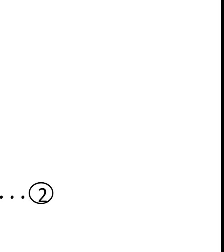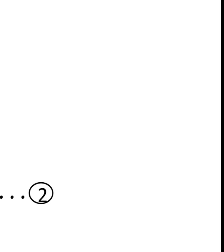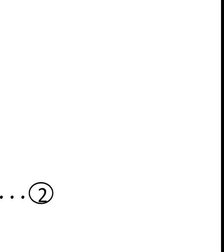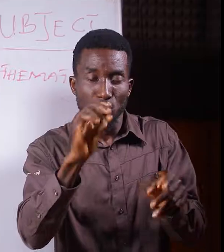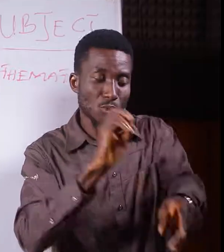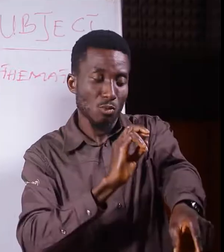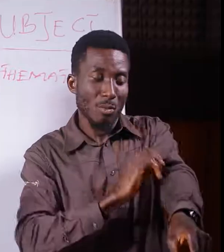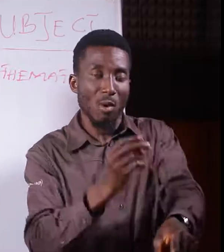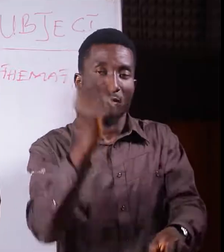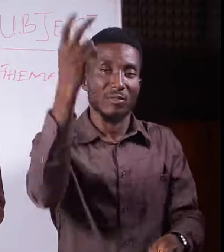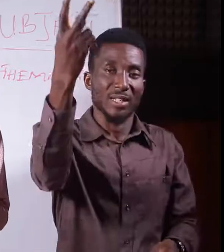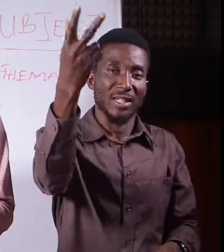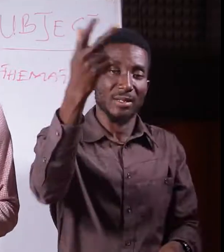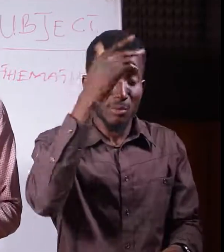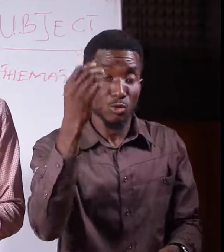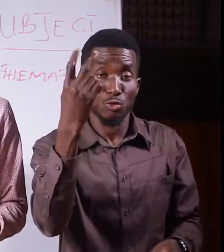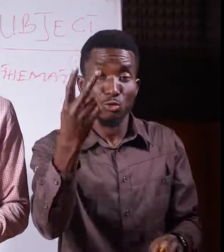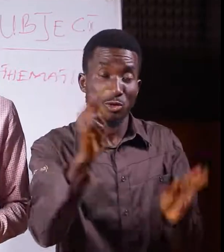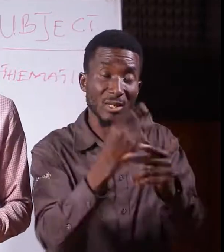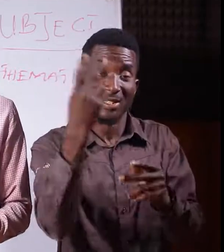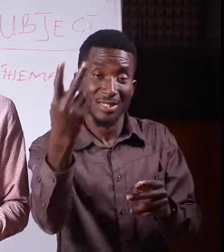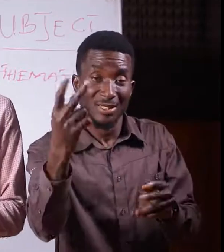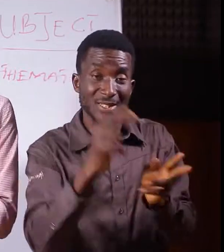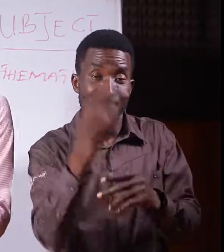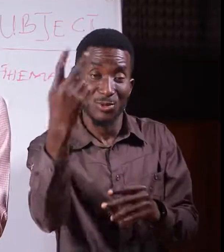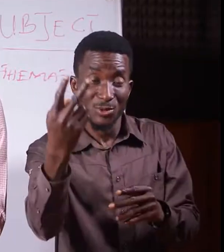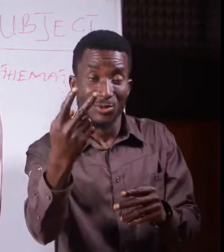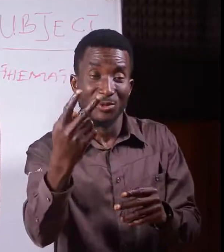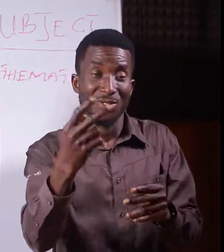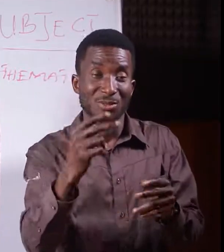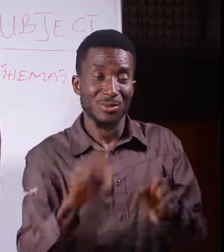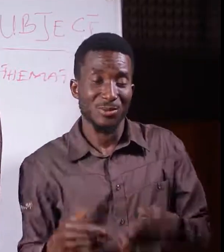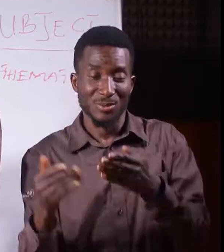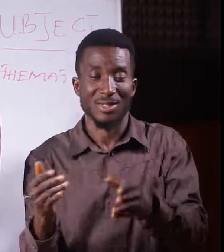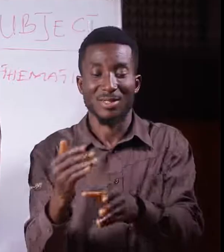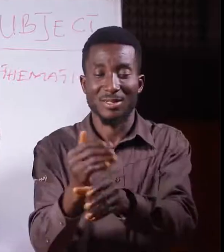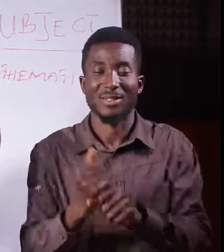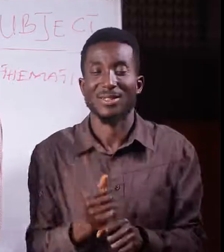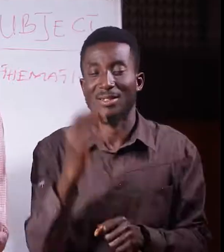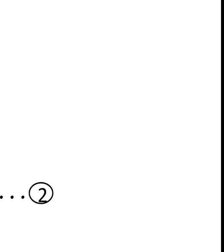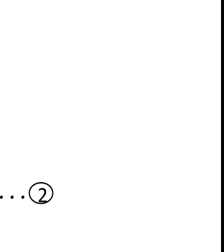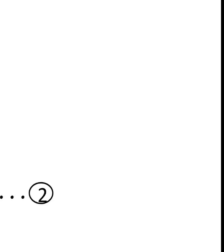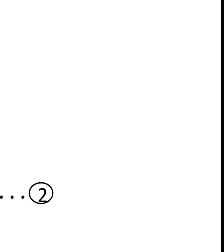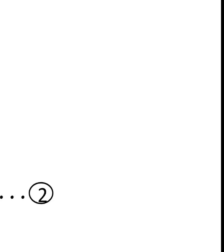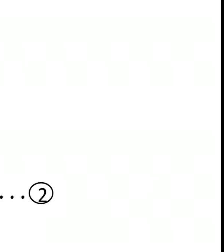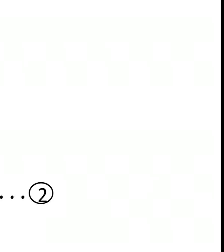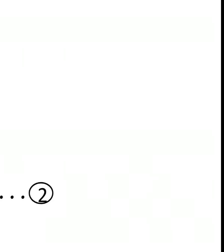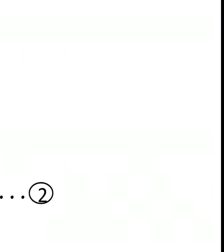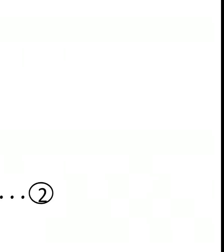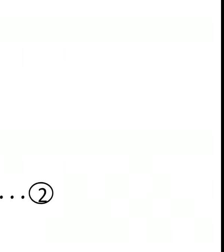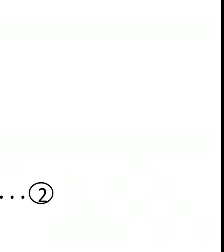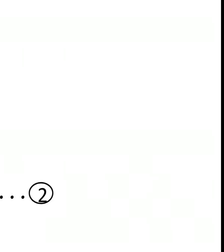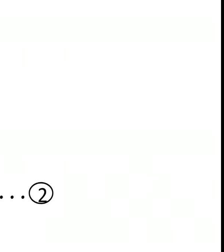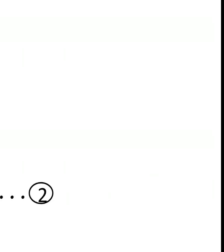3, because 2 times 2 times 2 will give us 8. So I now wrote 2 to the power of